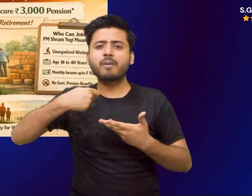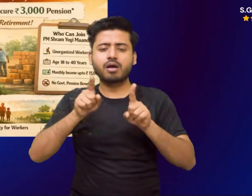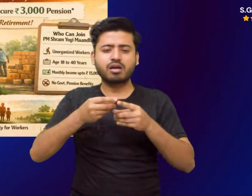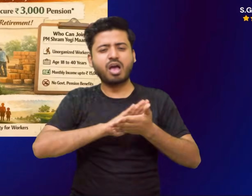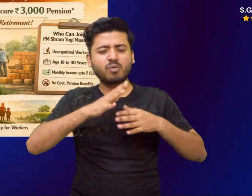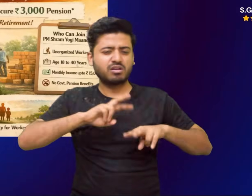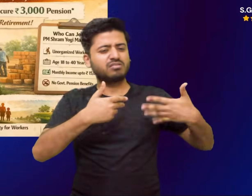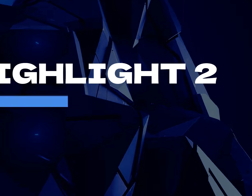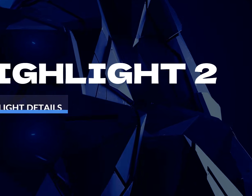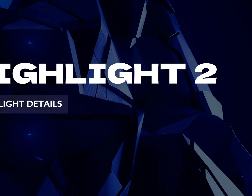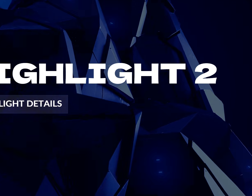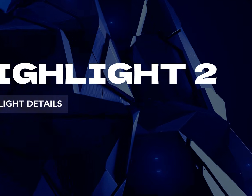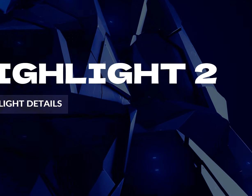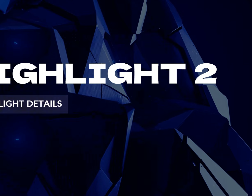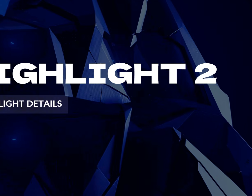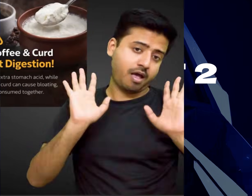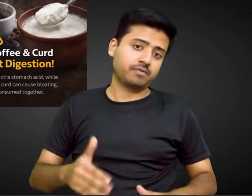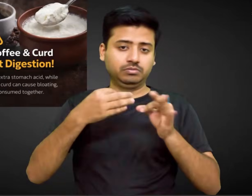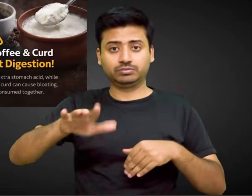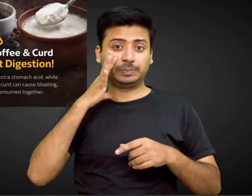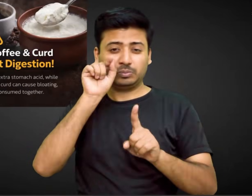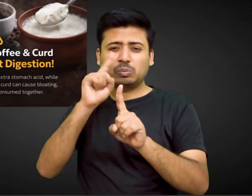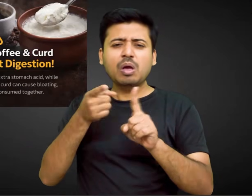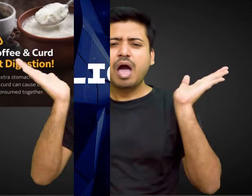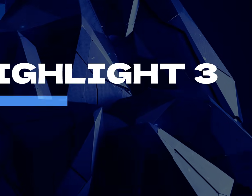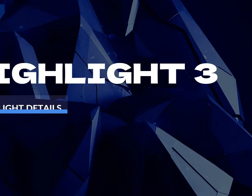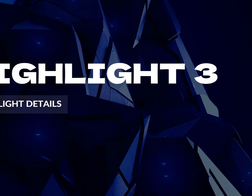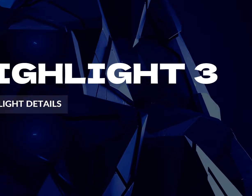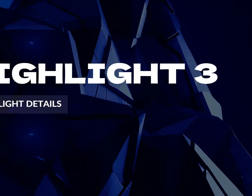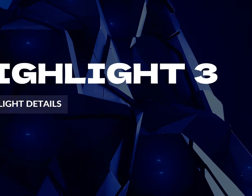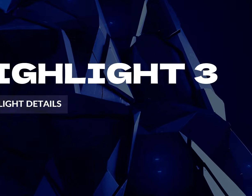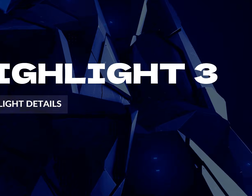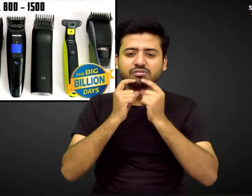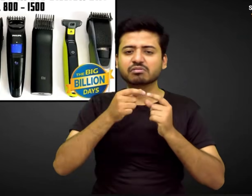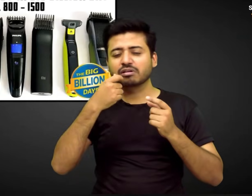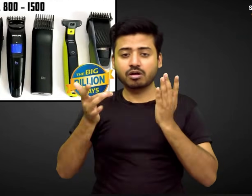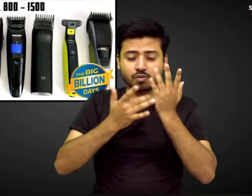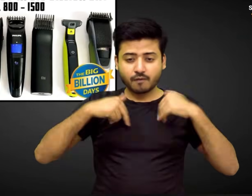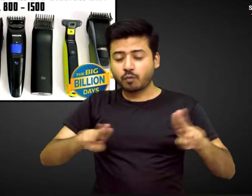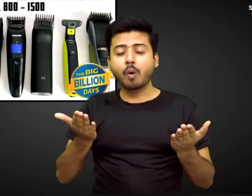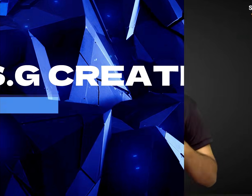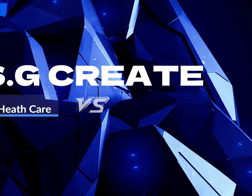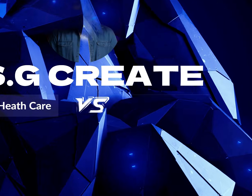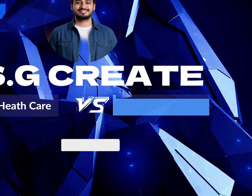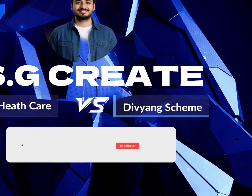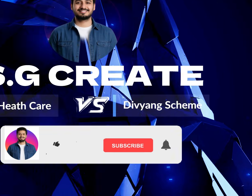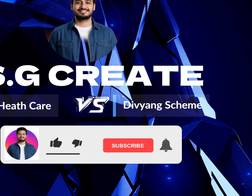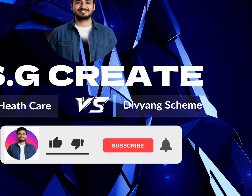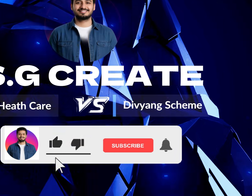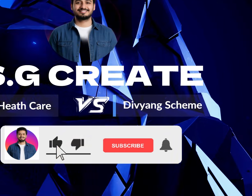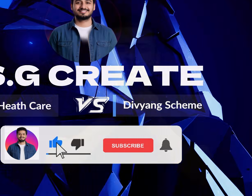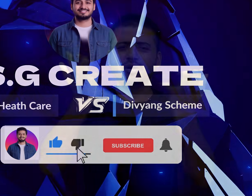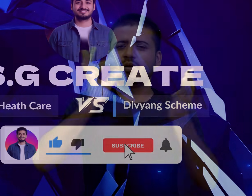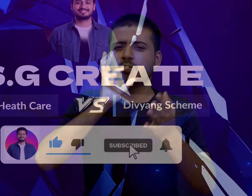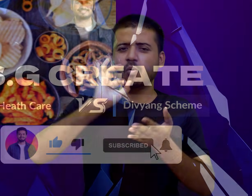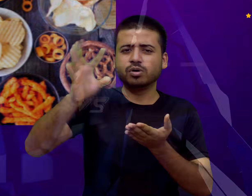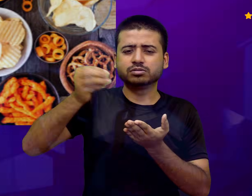After logging in, look for the tension or sensation. Digestive clash. Coffee contains up to 26 locked-in choices. 0.5. The crucial